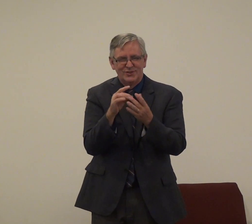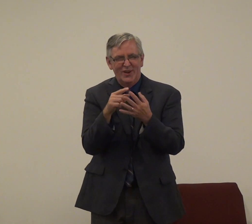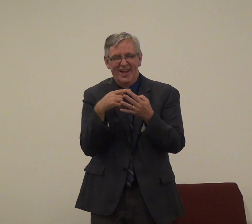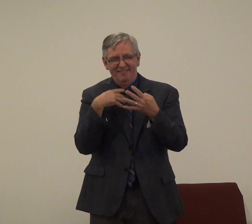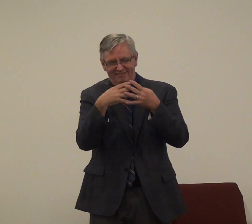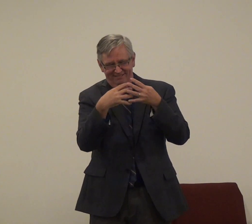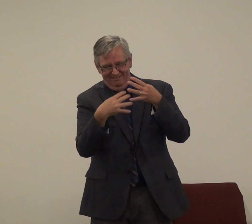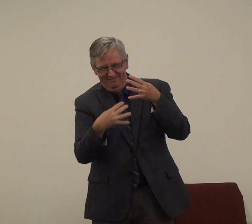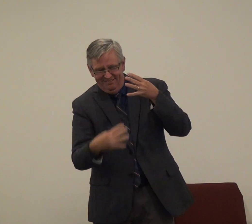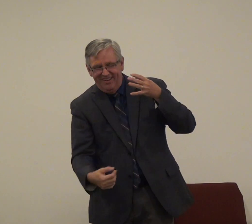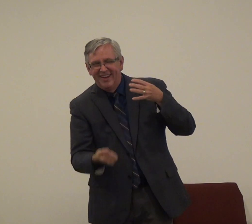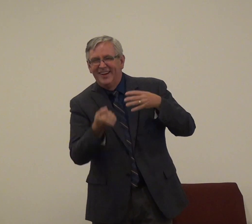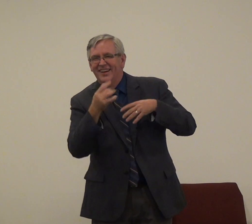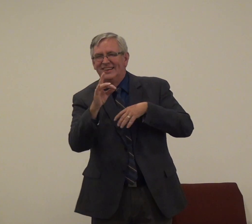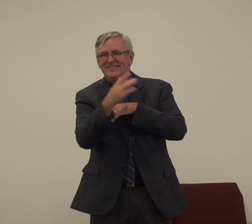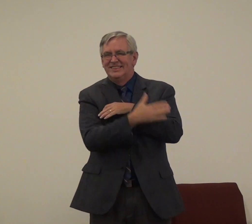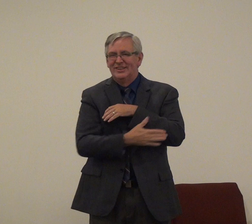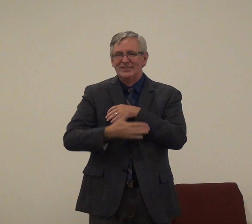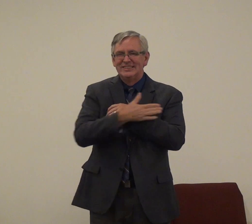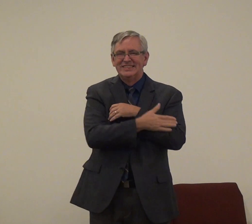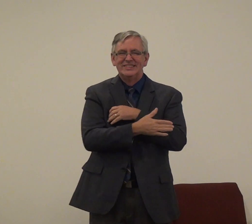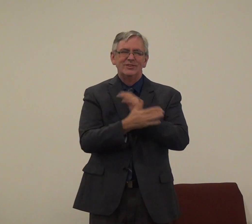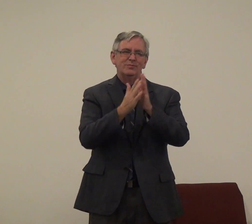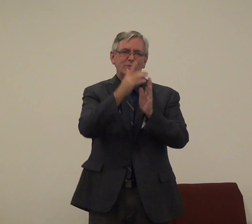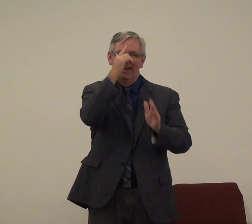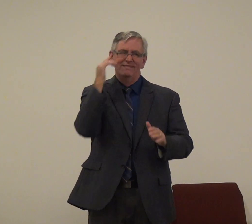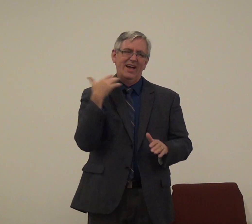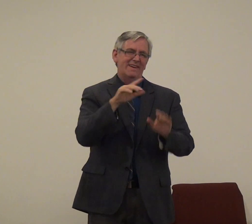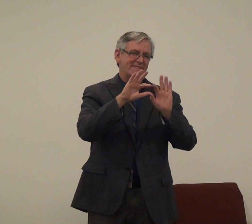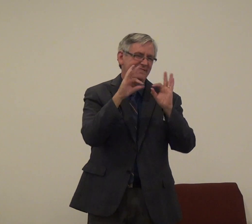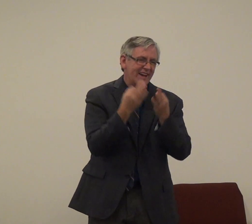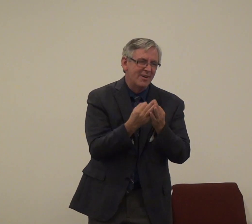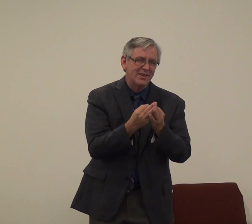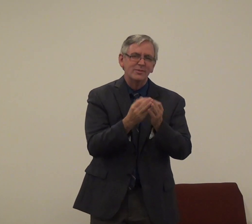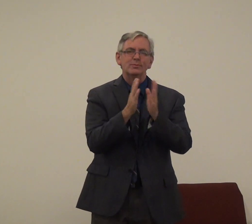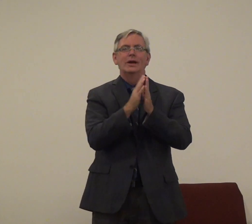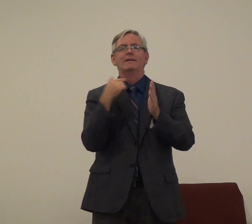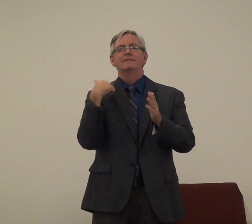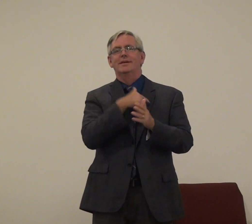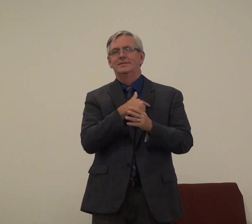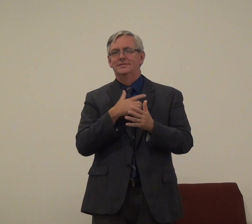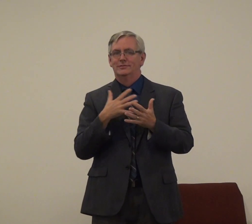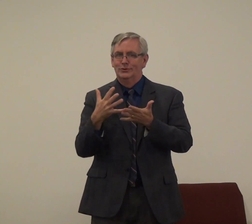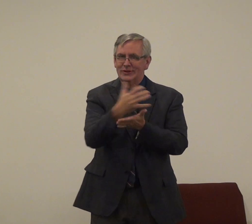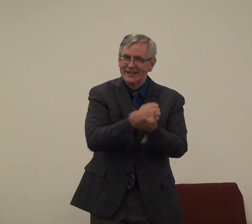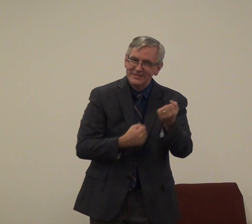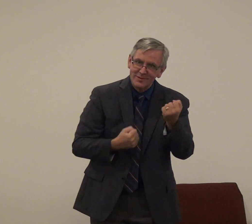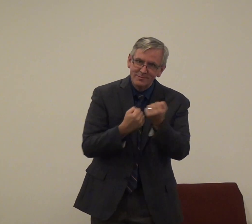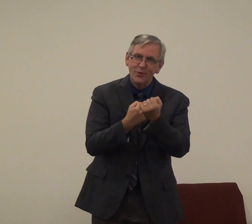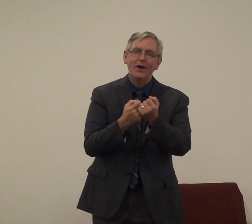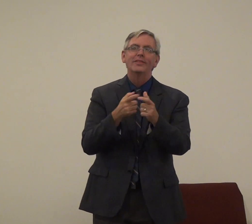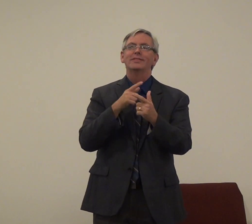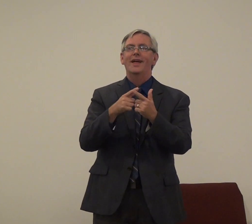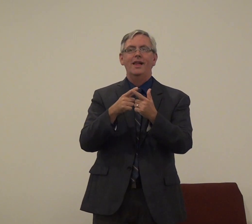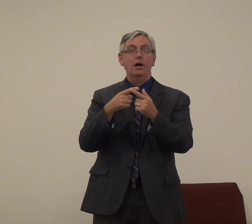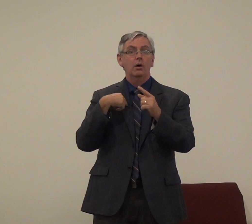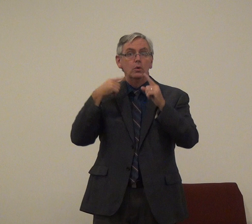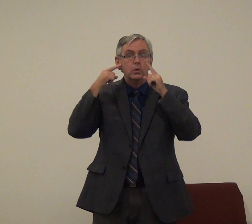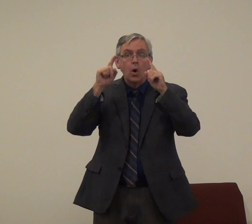only shared with you a couple of stories. I could tell you stories about 18 countries, but I'm asking you to pray for our family, pray we can raise